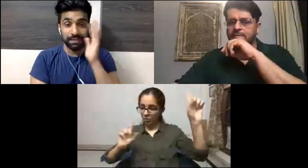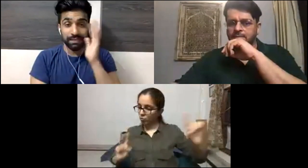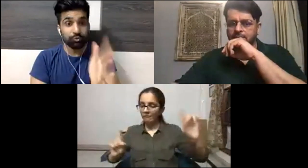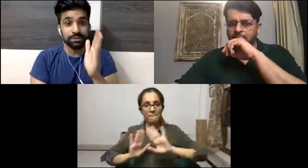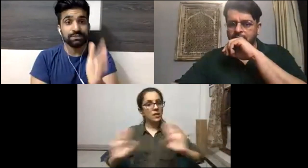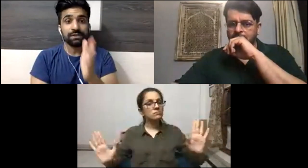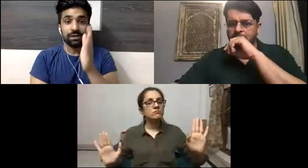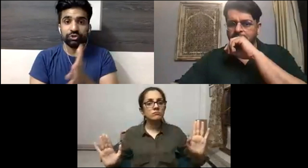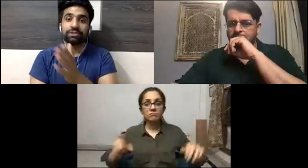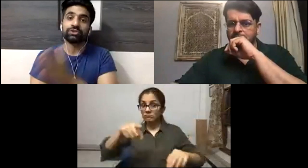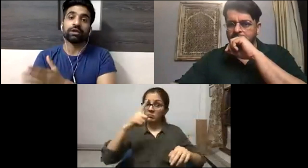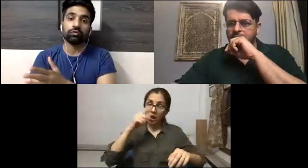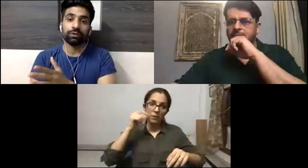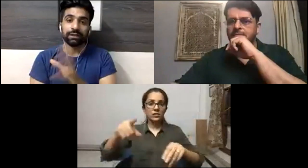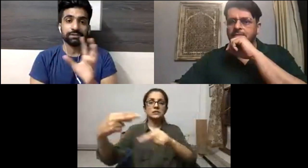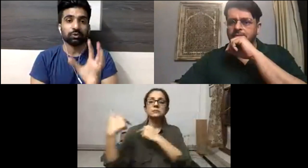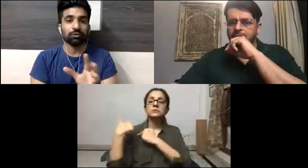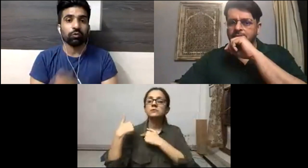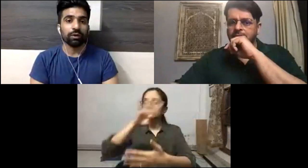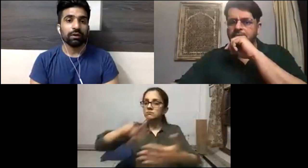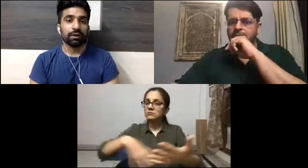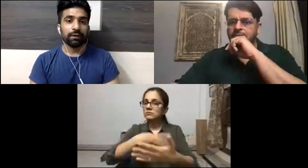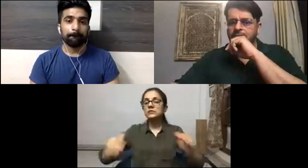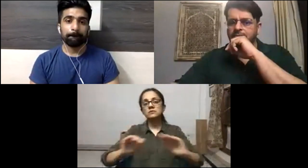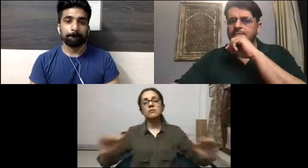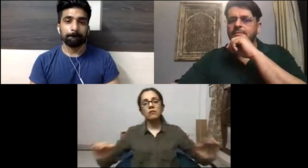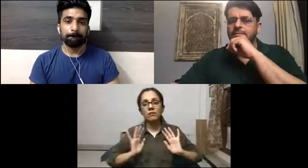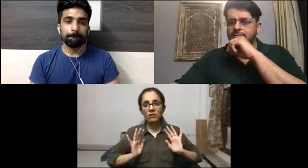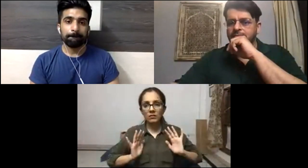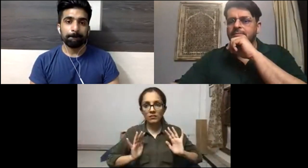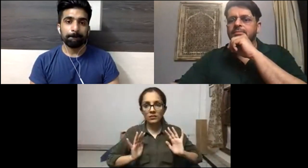line. There has to be a strict schedule for the kids on the phone.